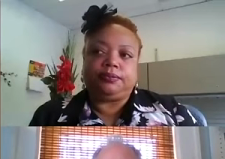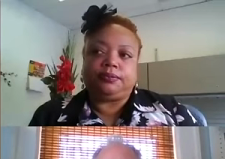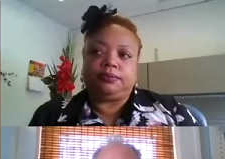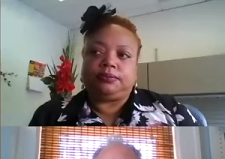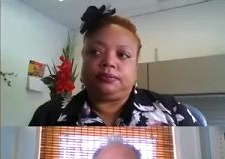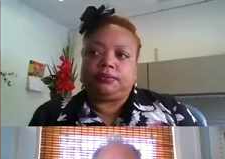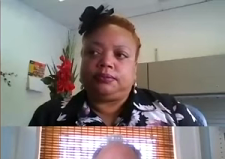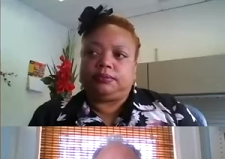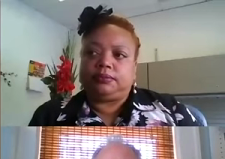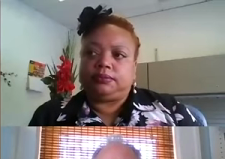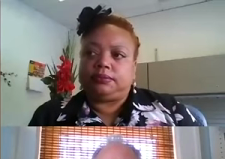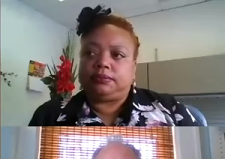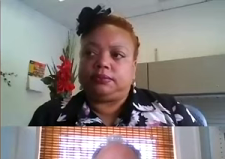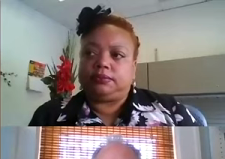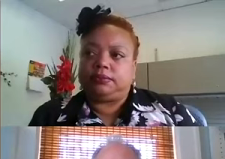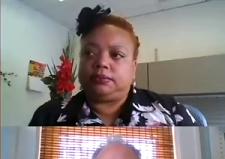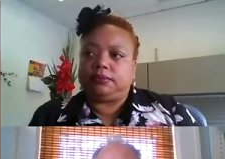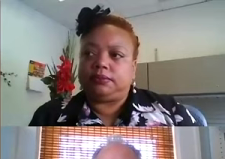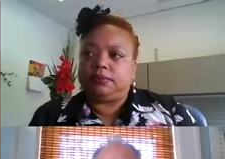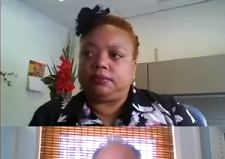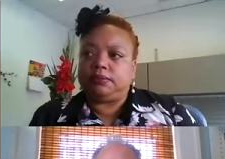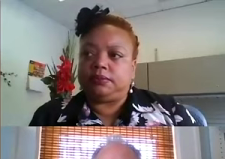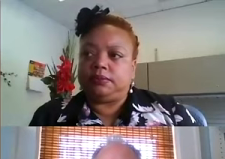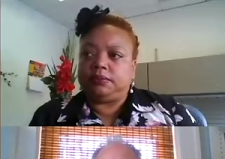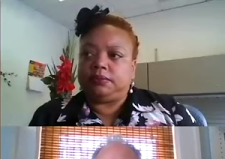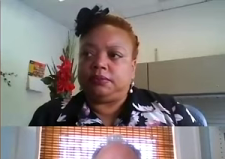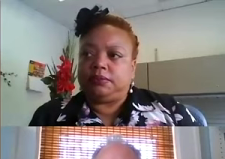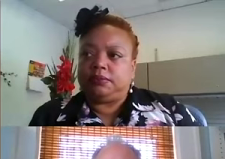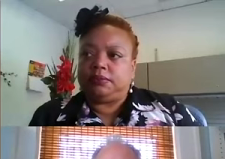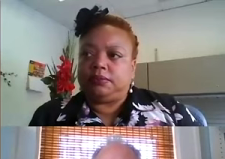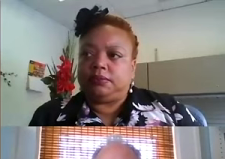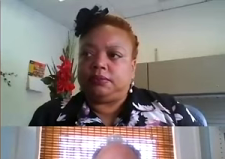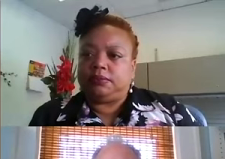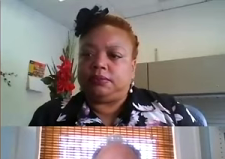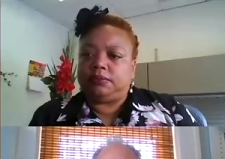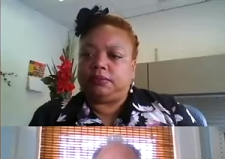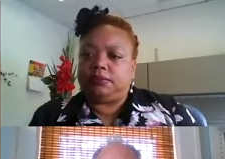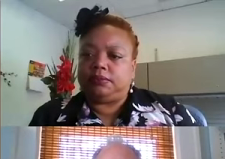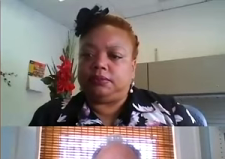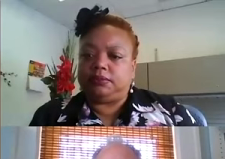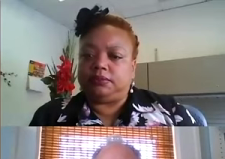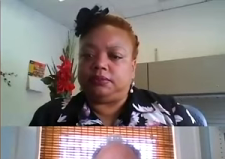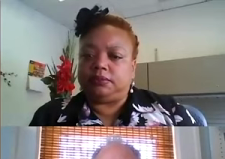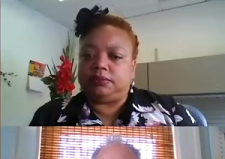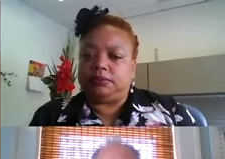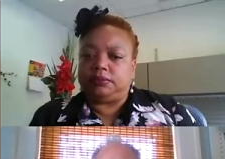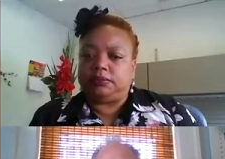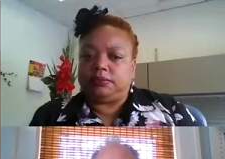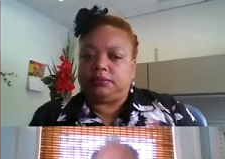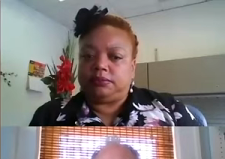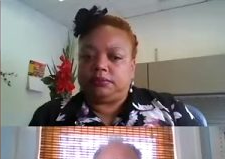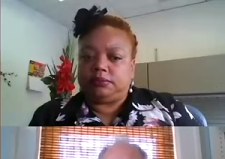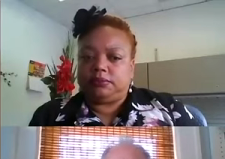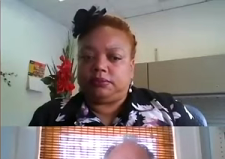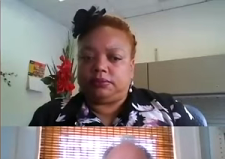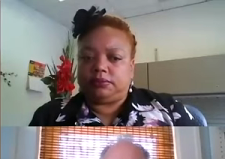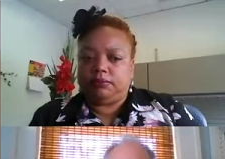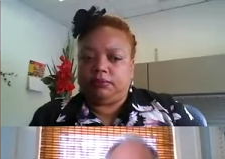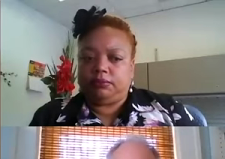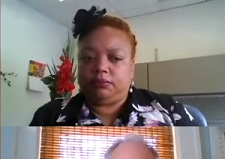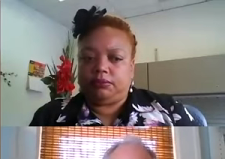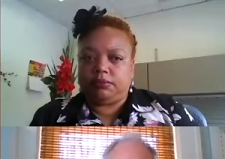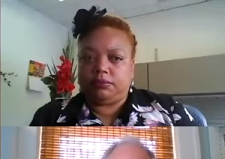commitment is not something you simply start and finish. It is ongoing, every day. It is important we